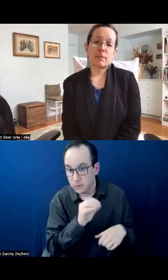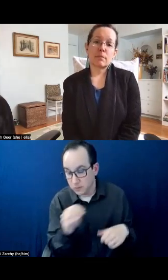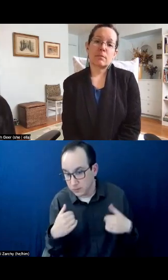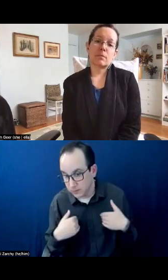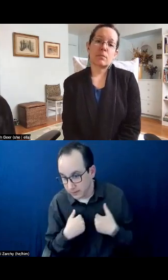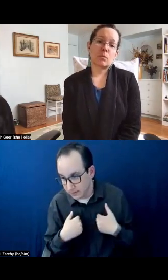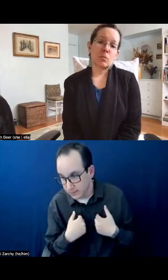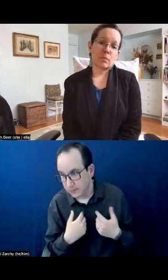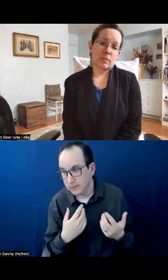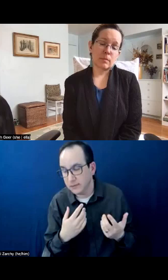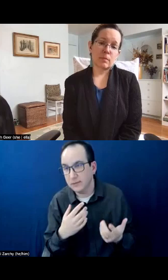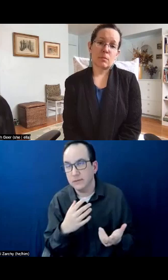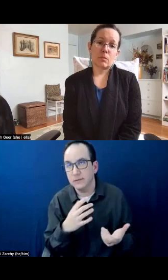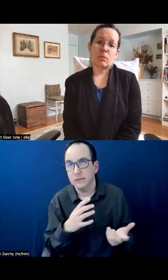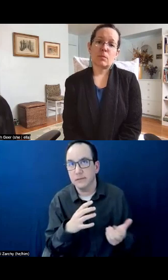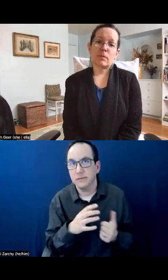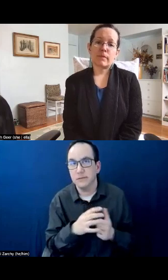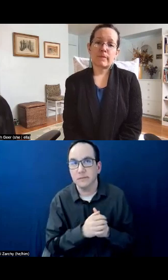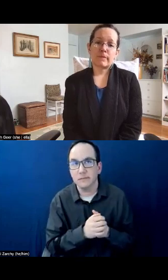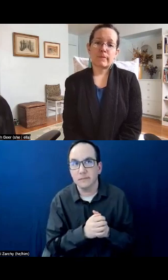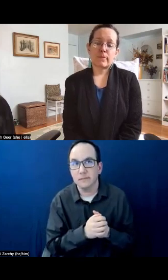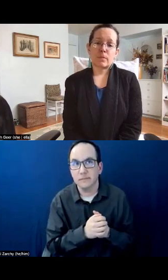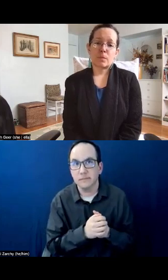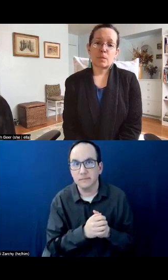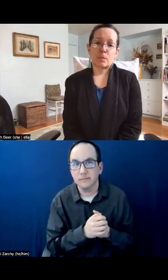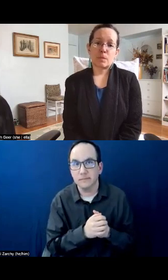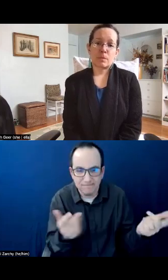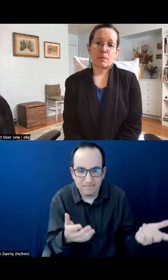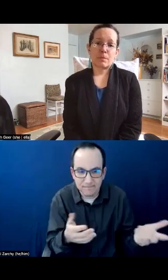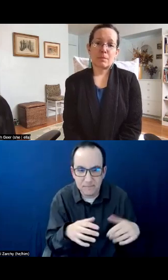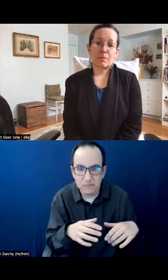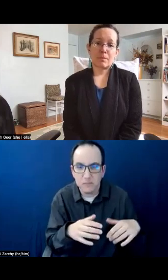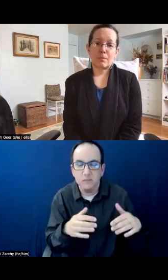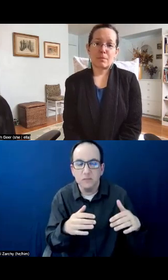such as domestic pets,